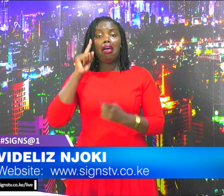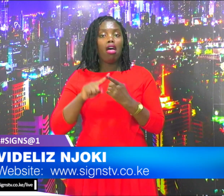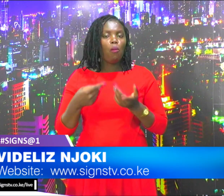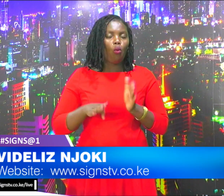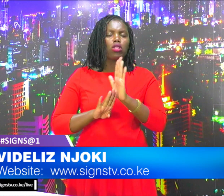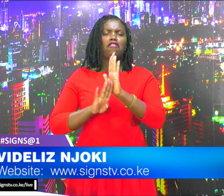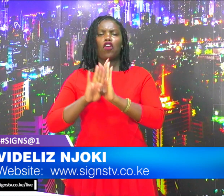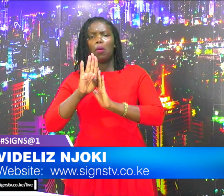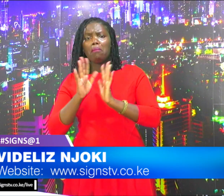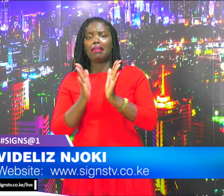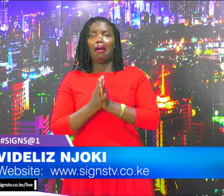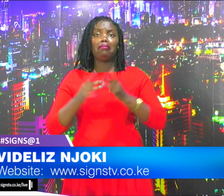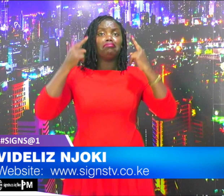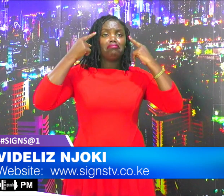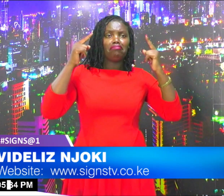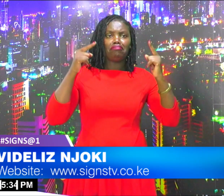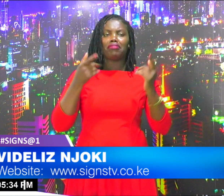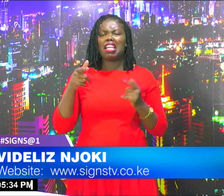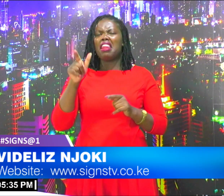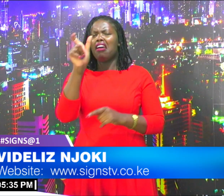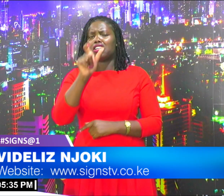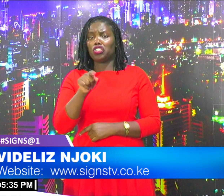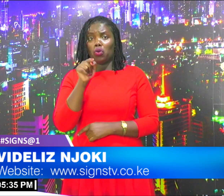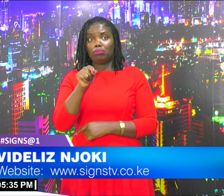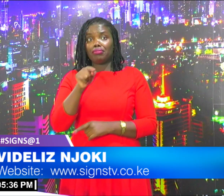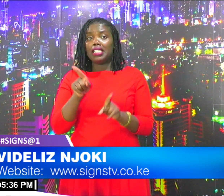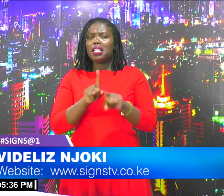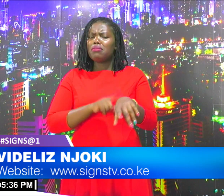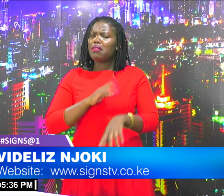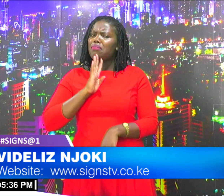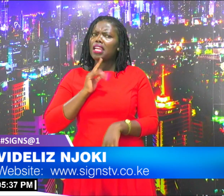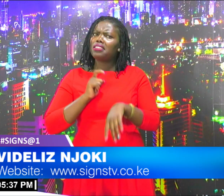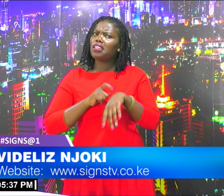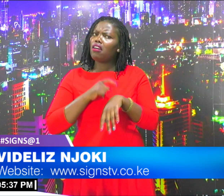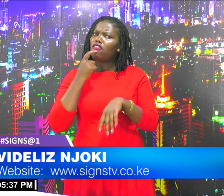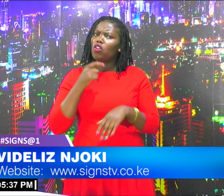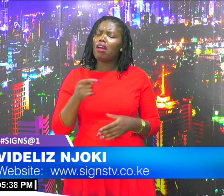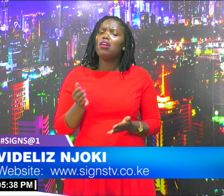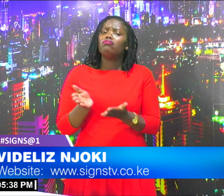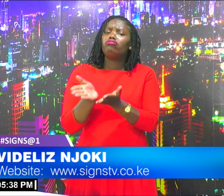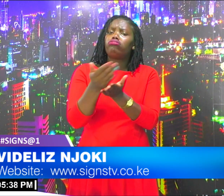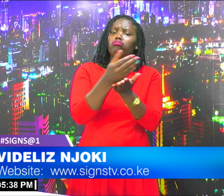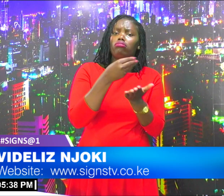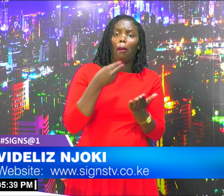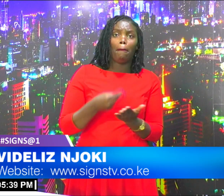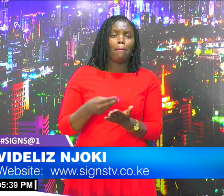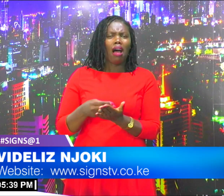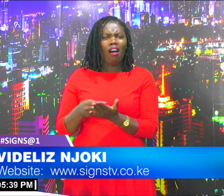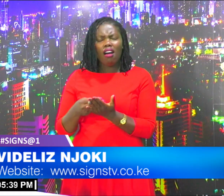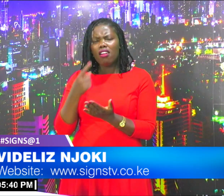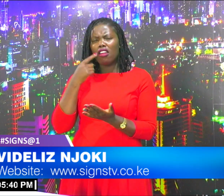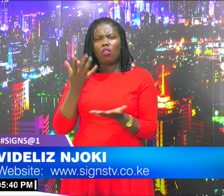to development and prosperity in the region. Speaking during a fundraising ceremony in